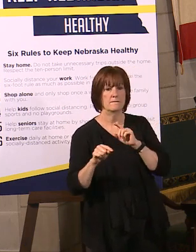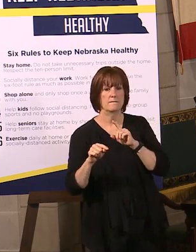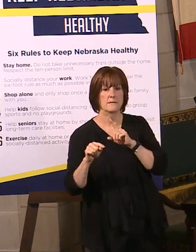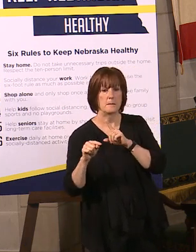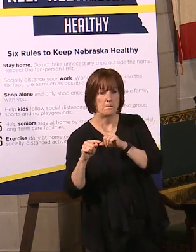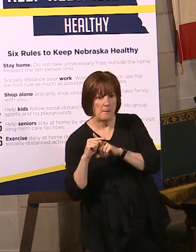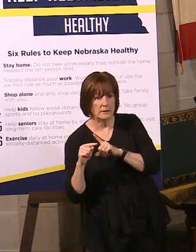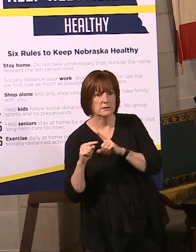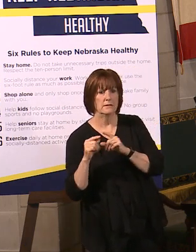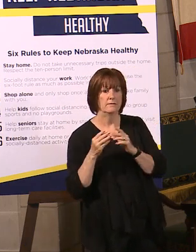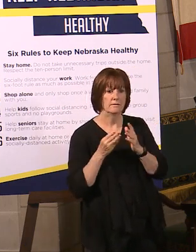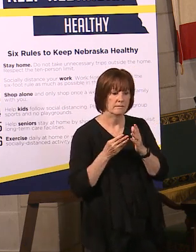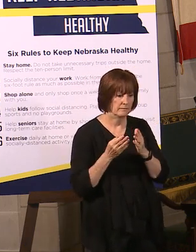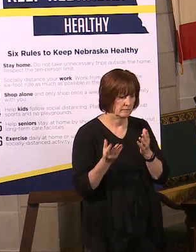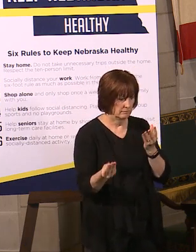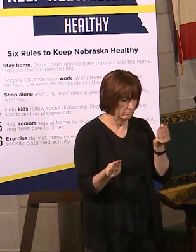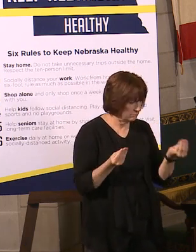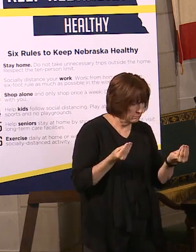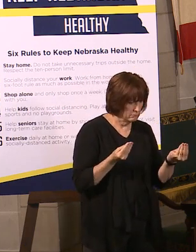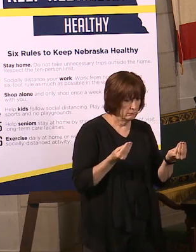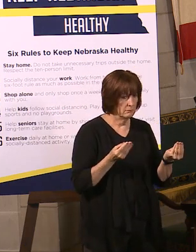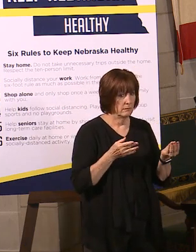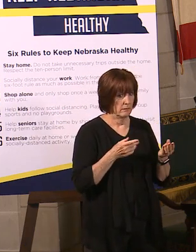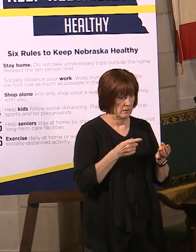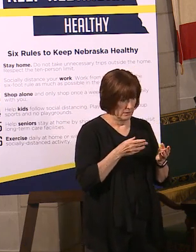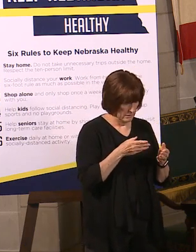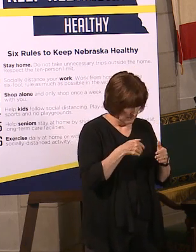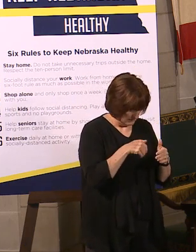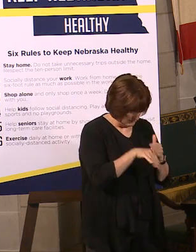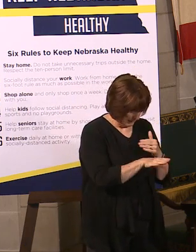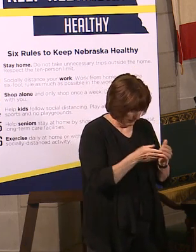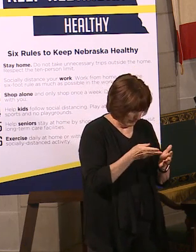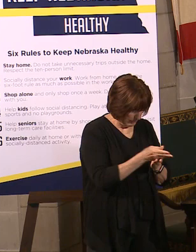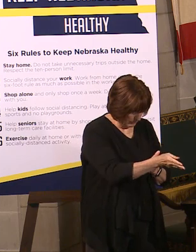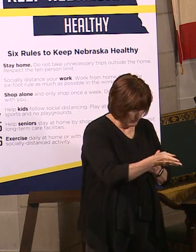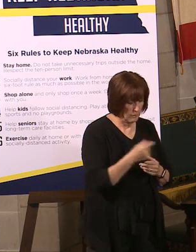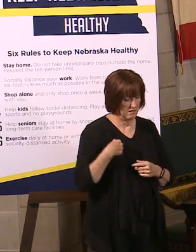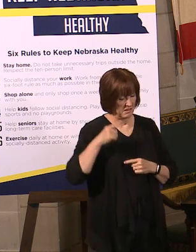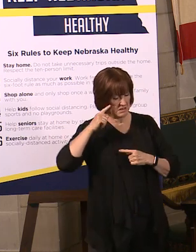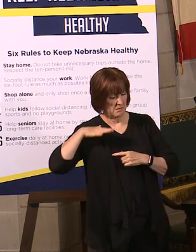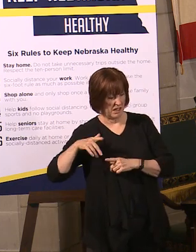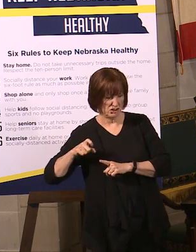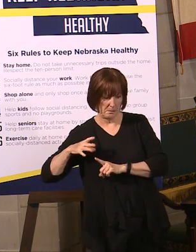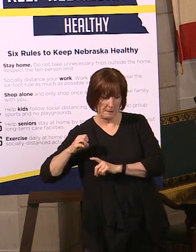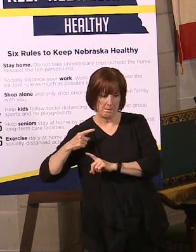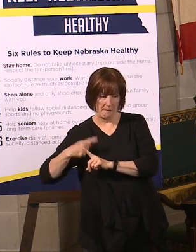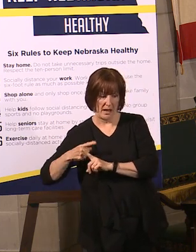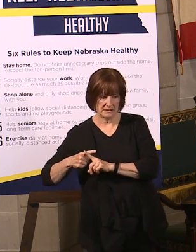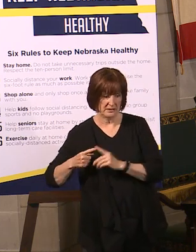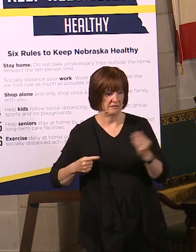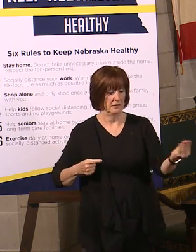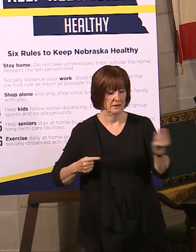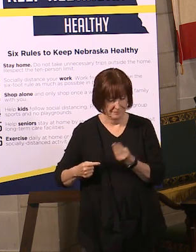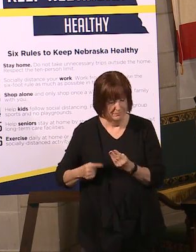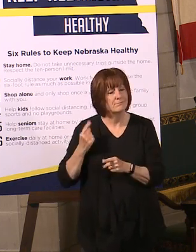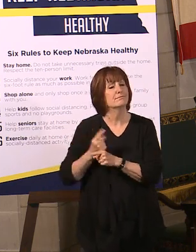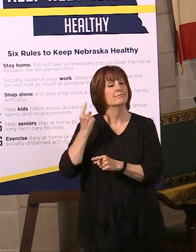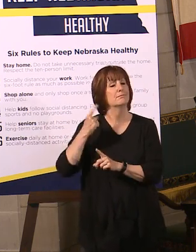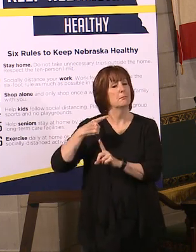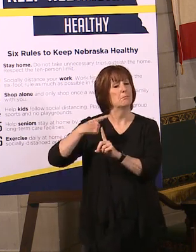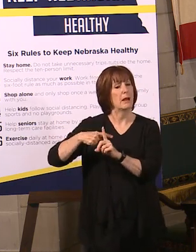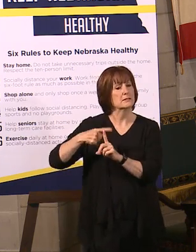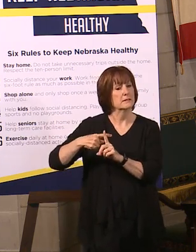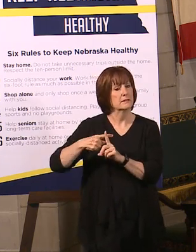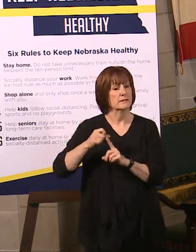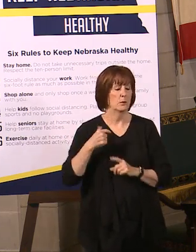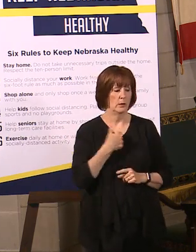through, and they have to line up and get the result that you're expecting to get. So you'll take specimens that we have a known outcome for, either a